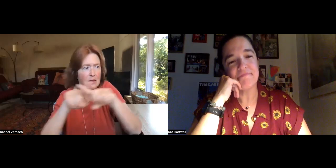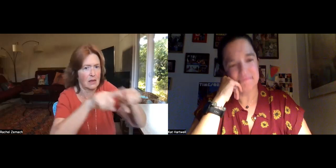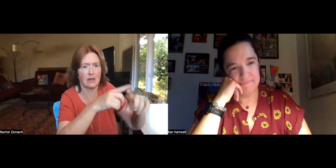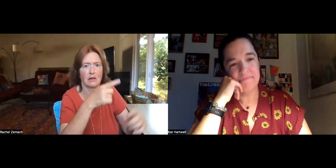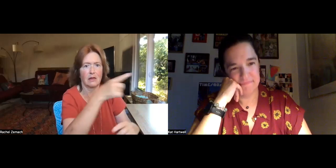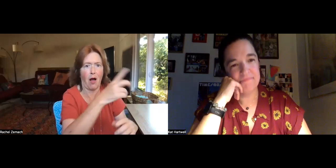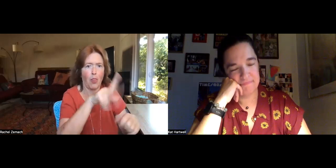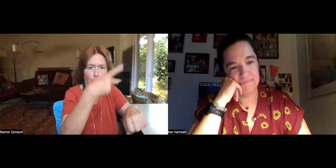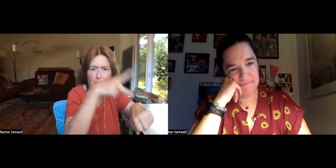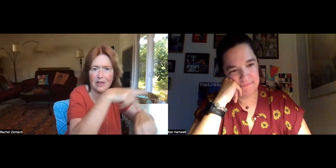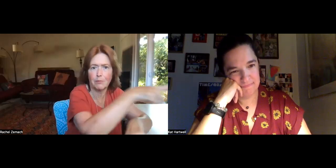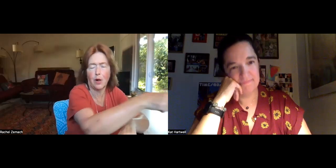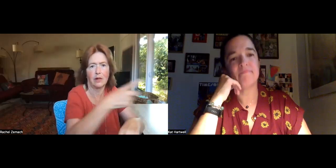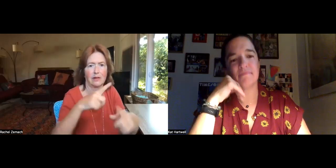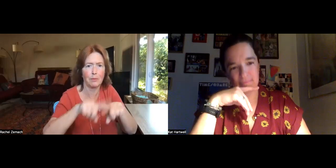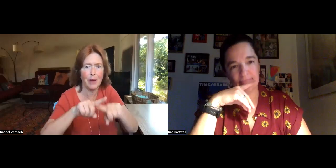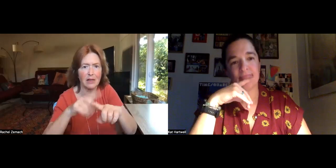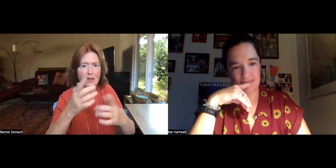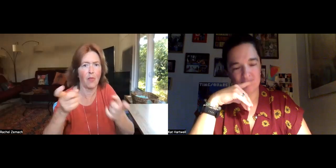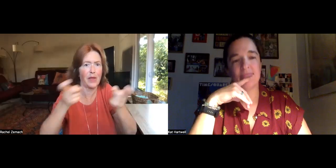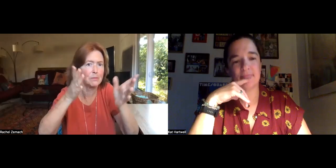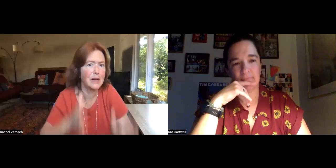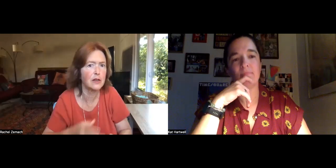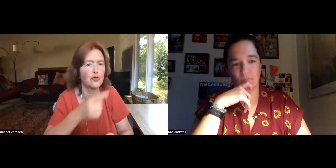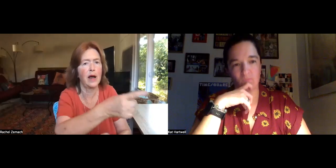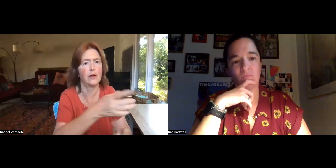Depends on the principal. Depends on the administrator.